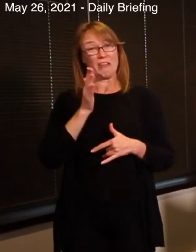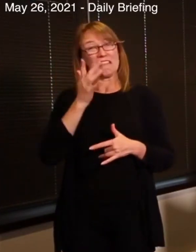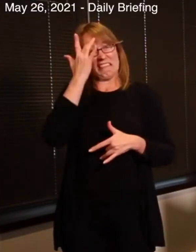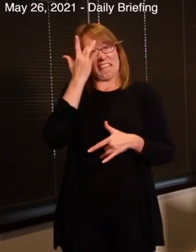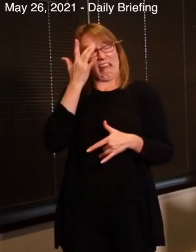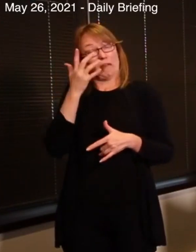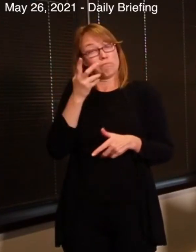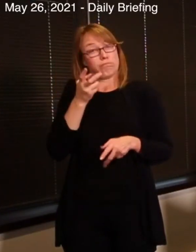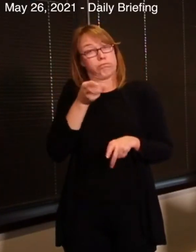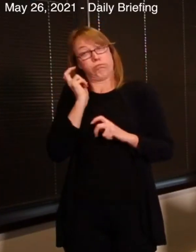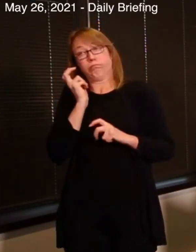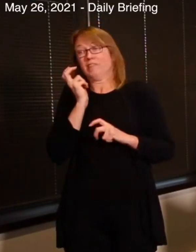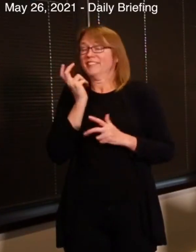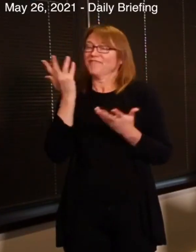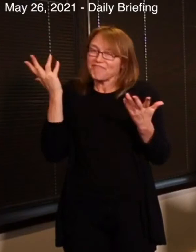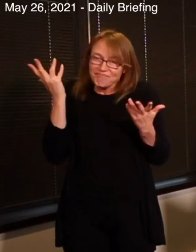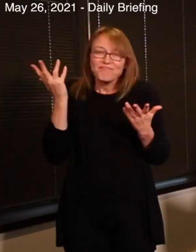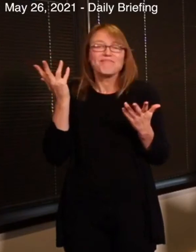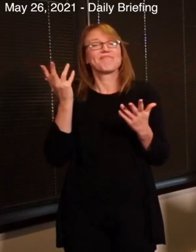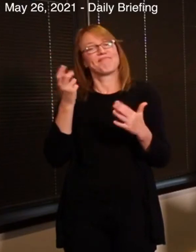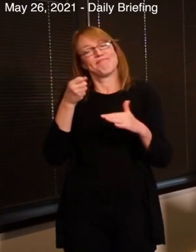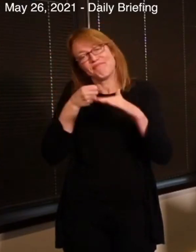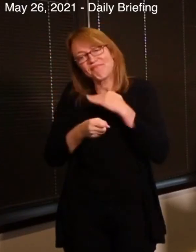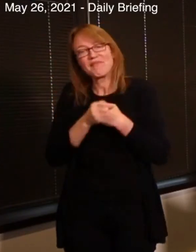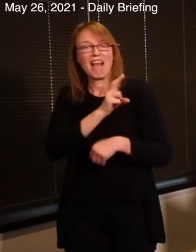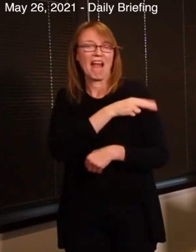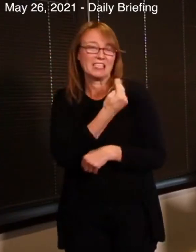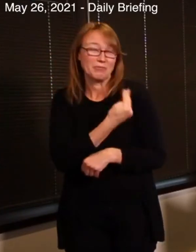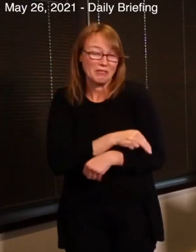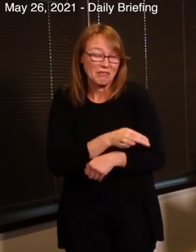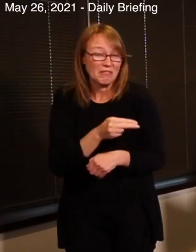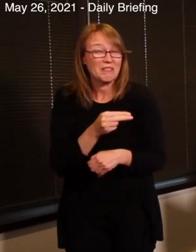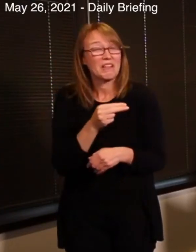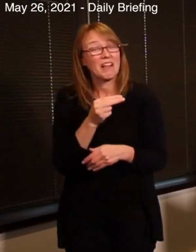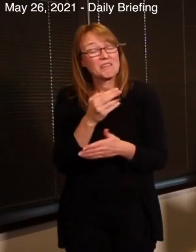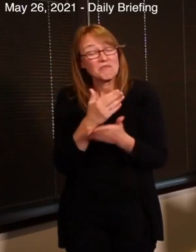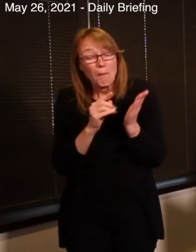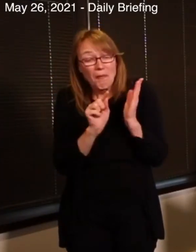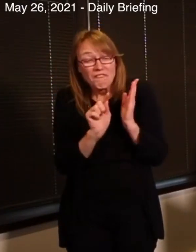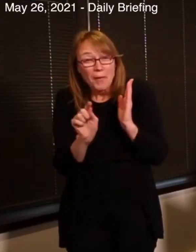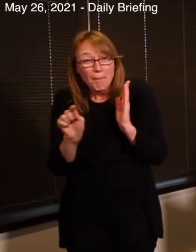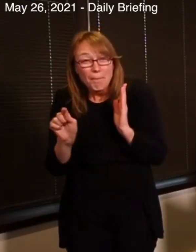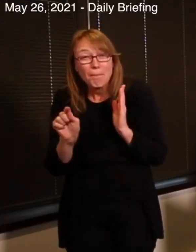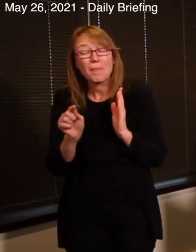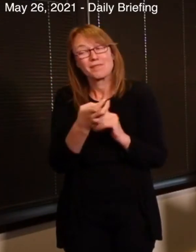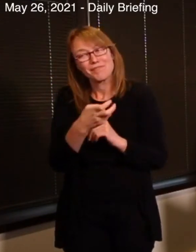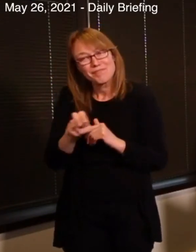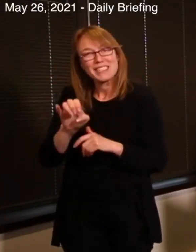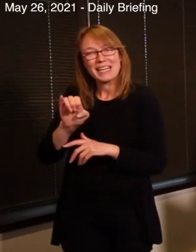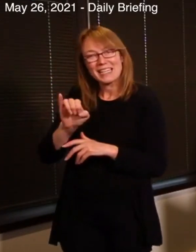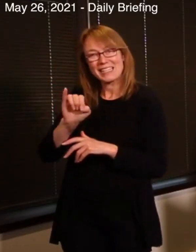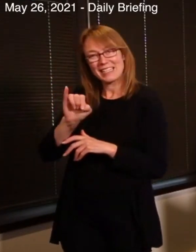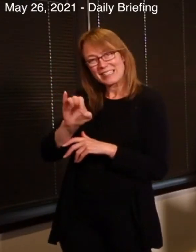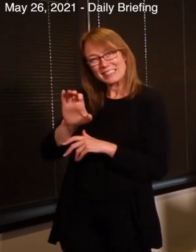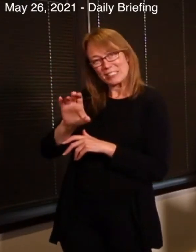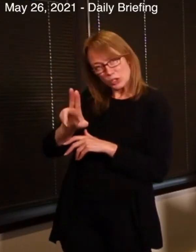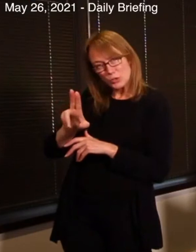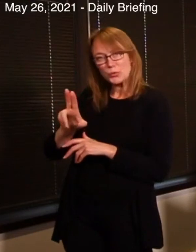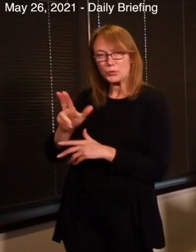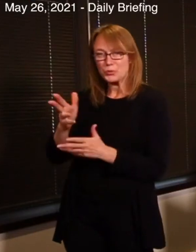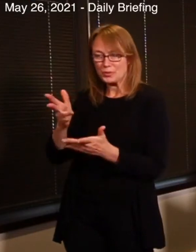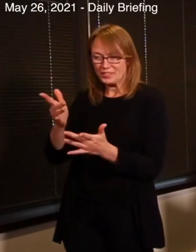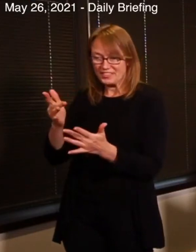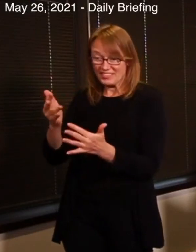some people are still dying from what is really a preventable disease. Other people are going to go on and have a